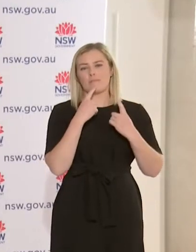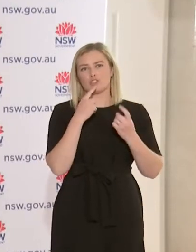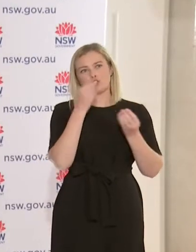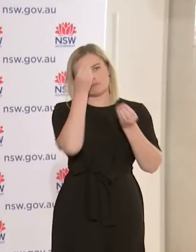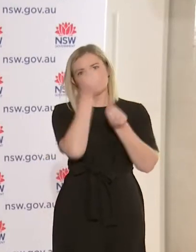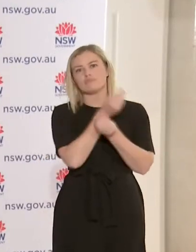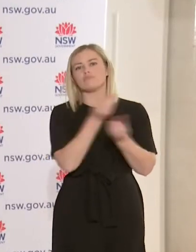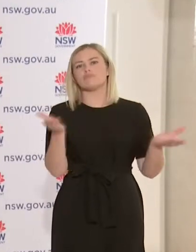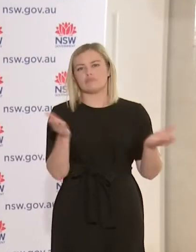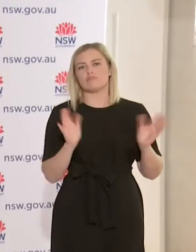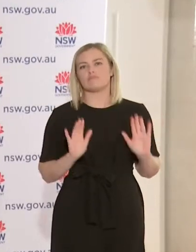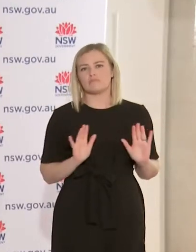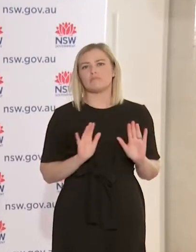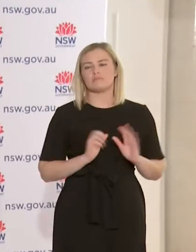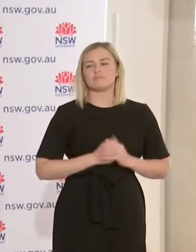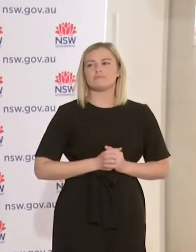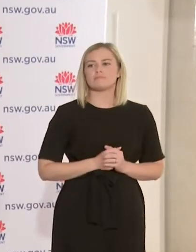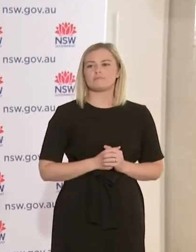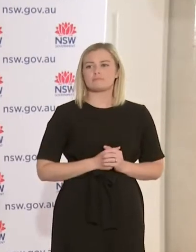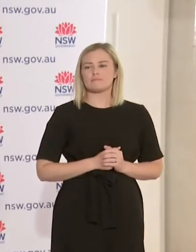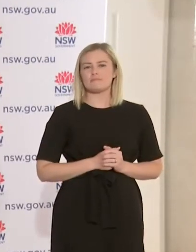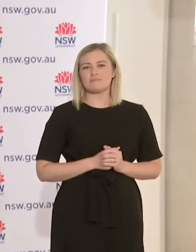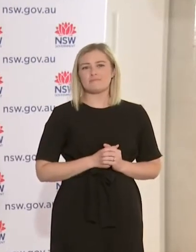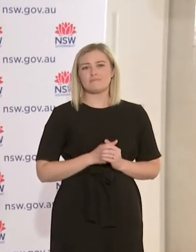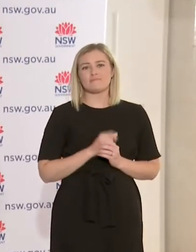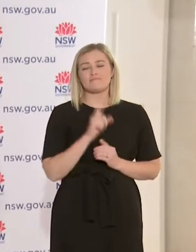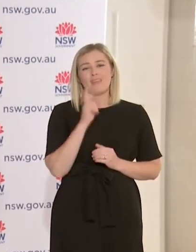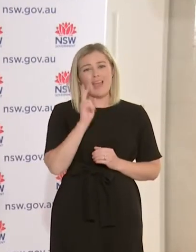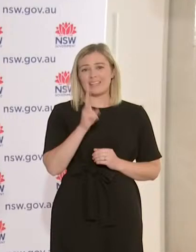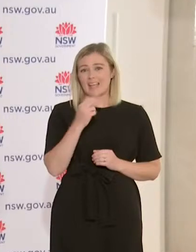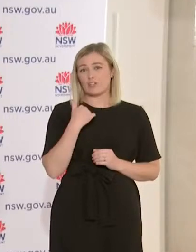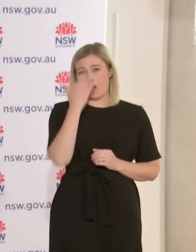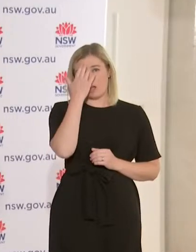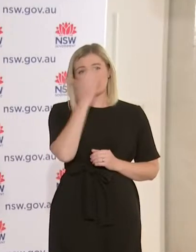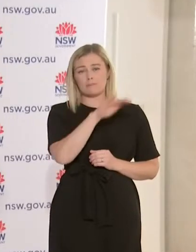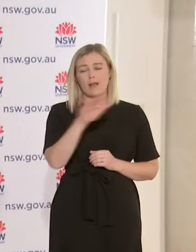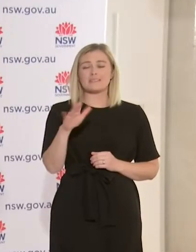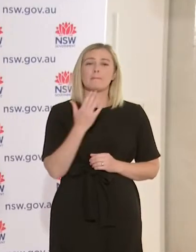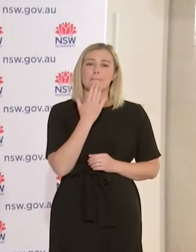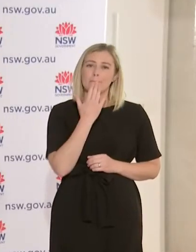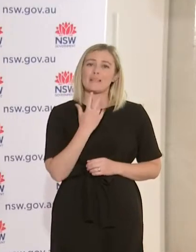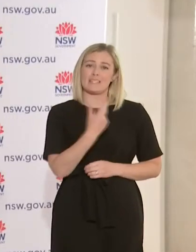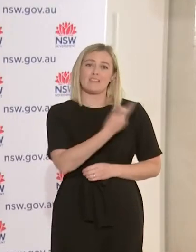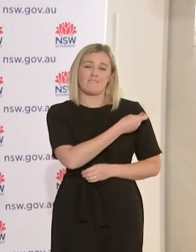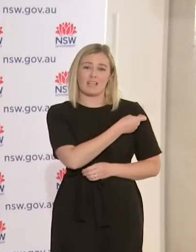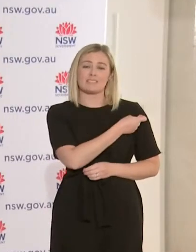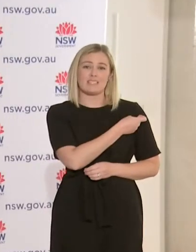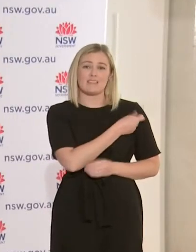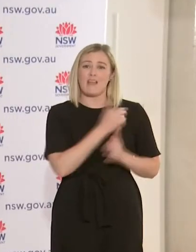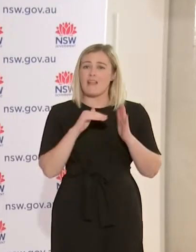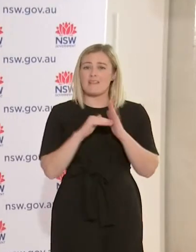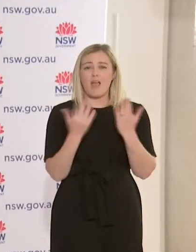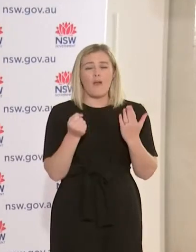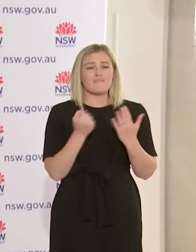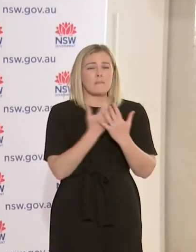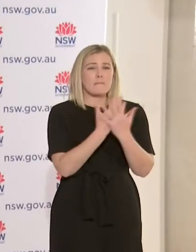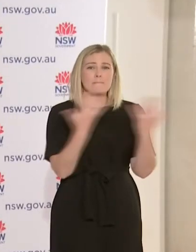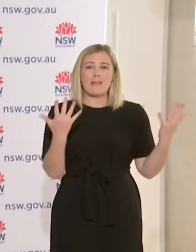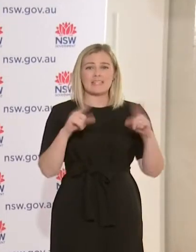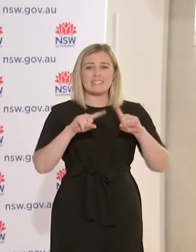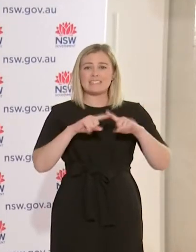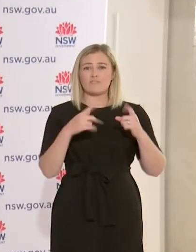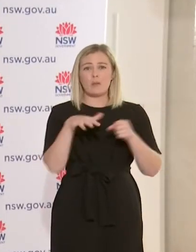that information. But as I said, please go out and get vaccines. Vaccines have become much more available. Pharmacists have got access